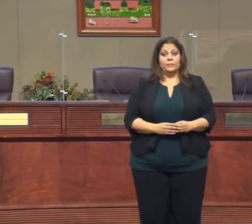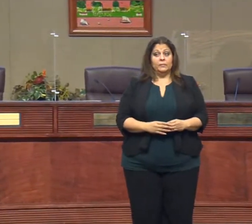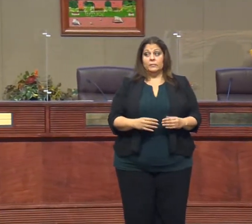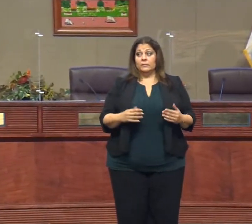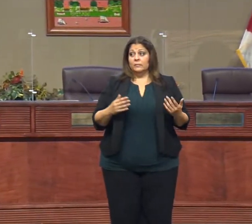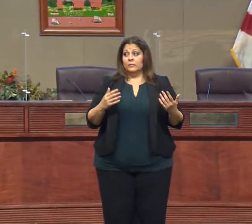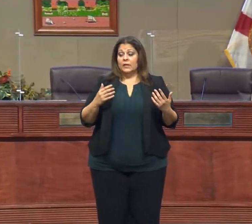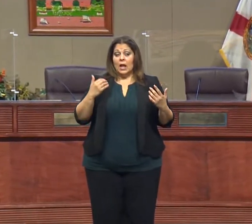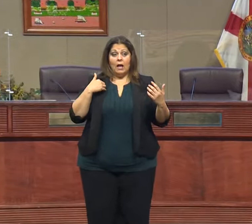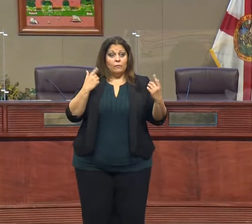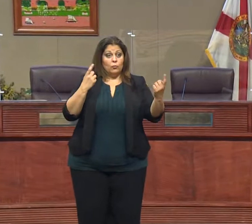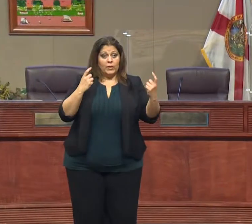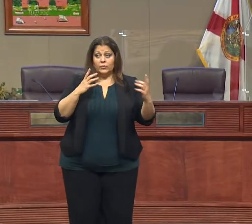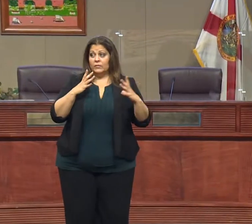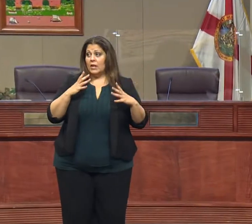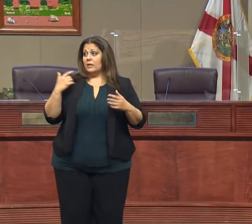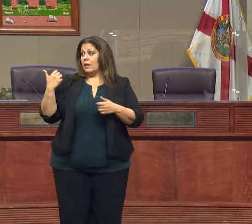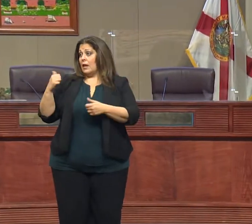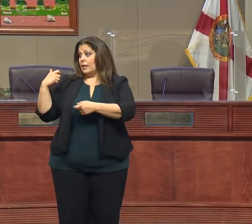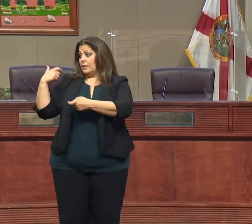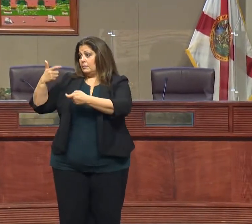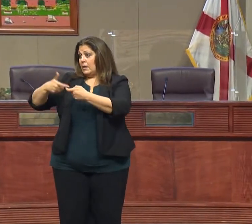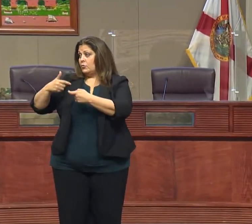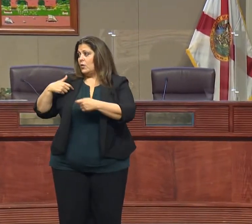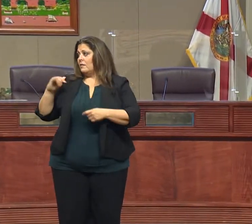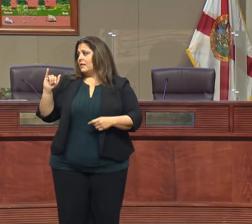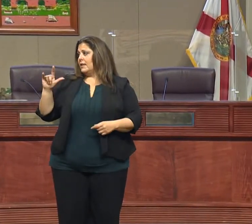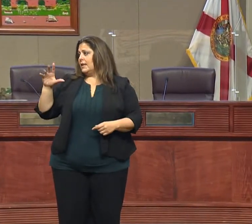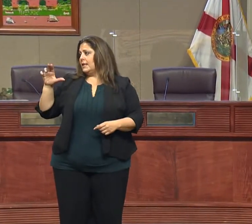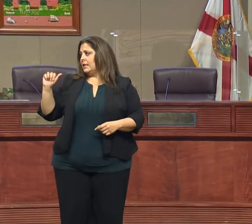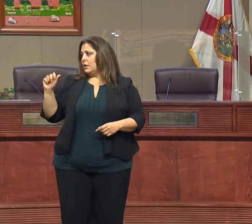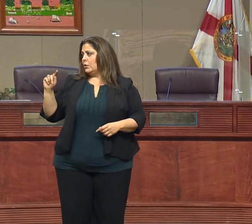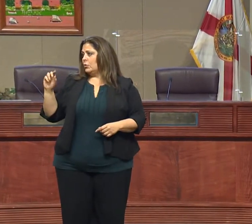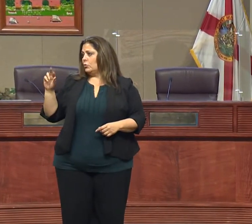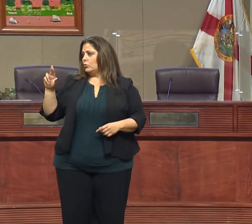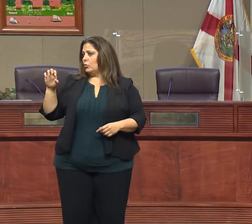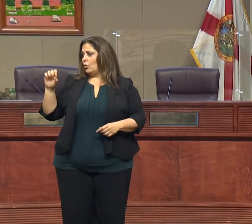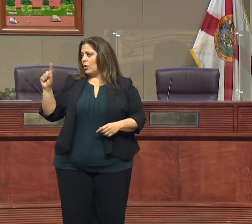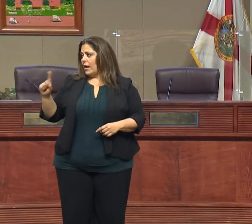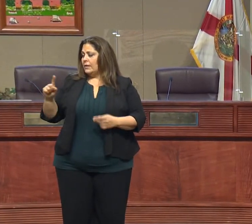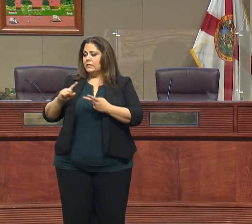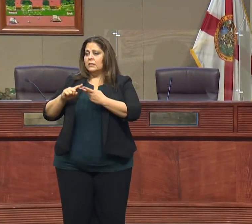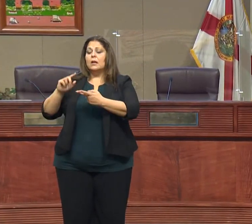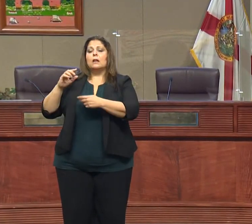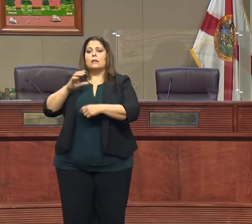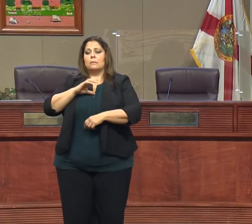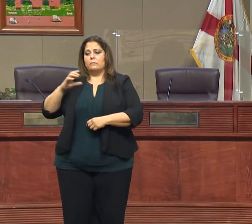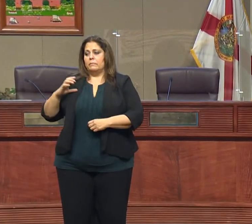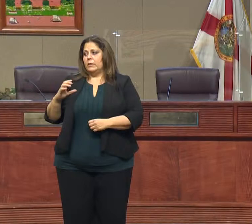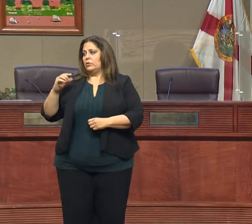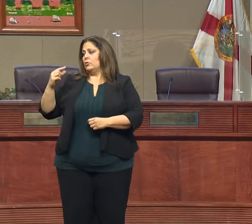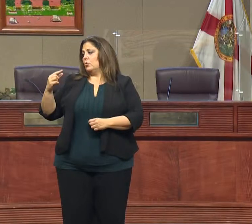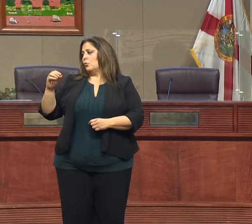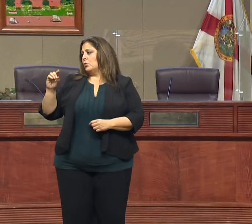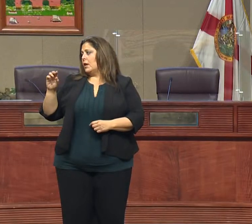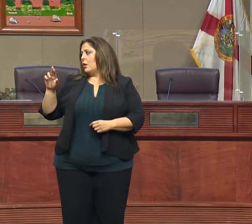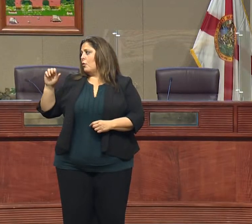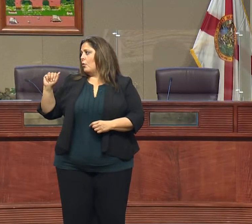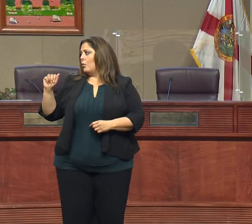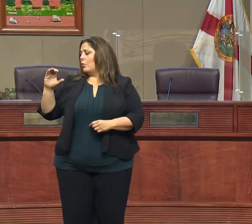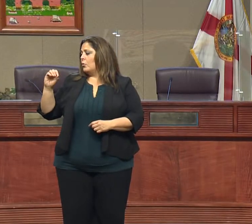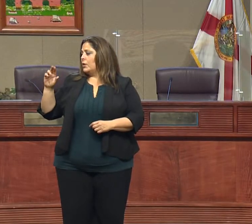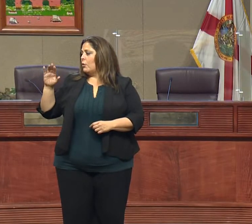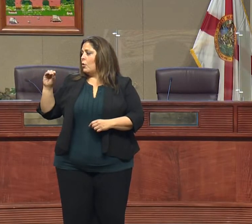for our Spanish-speaking media, we have Ms. Ilia Torres and Commissioner Gomez Cordero, who are here that can assist